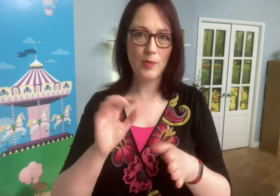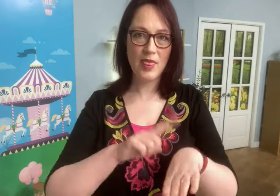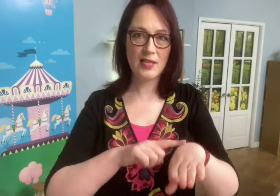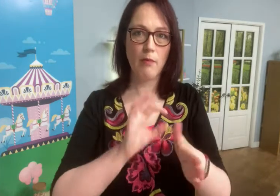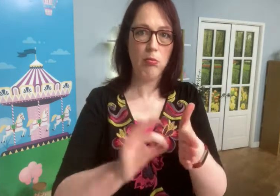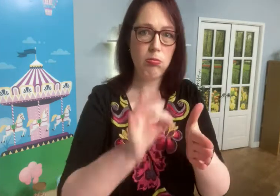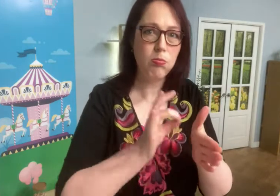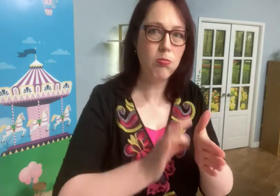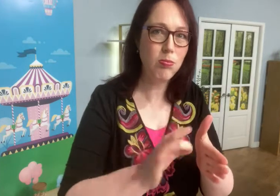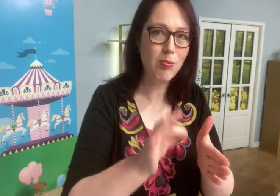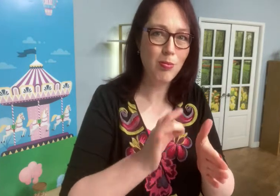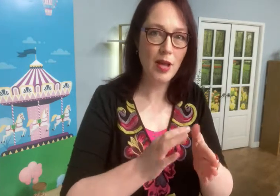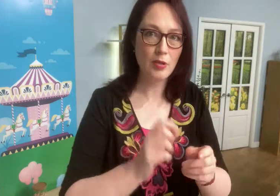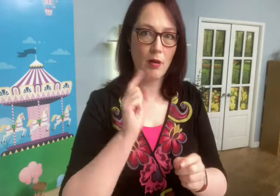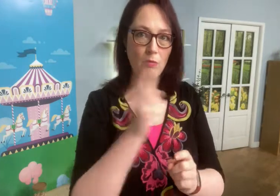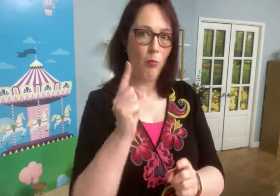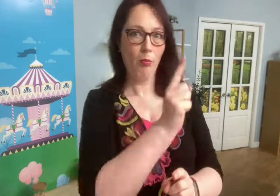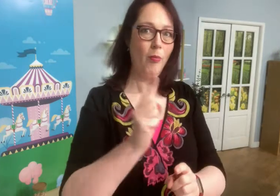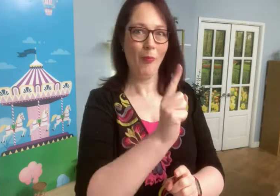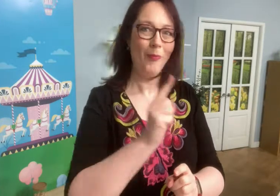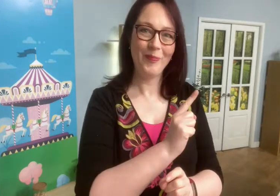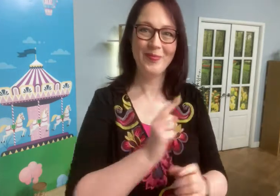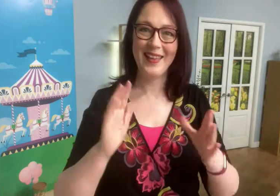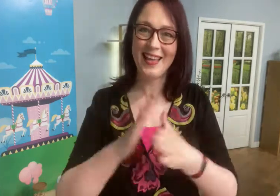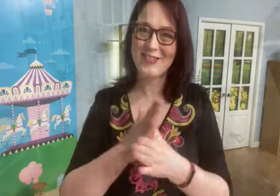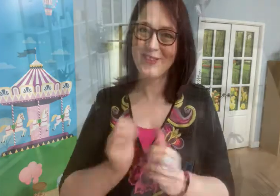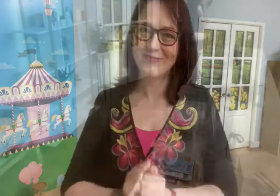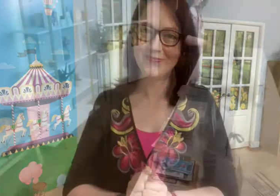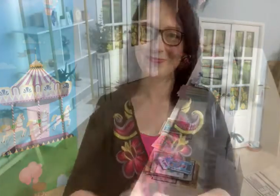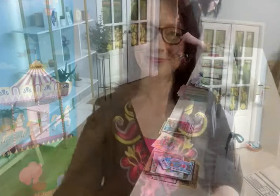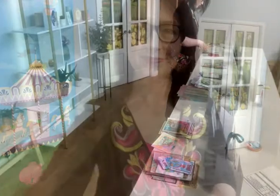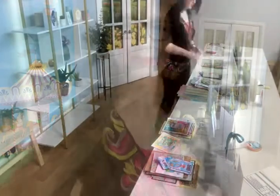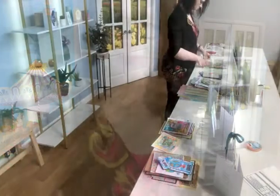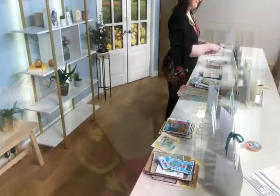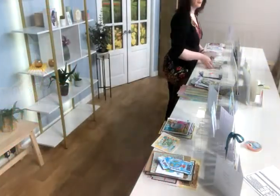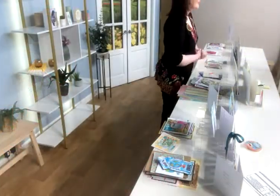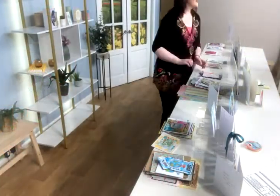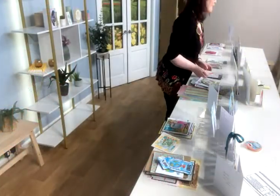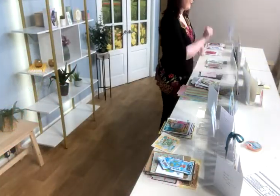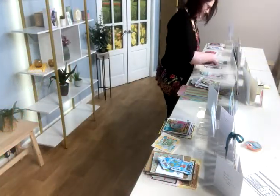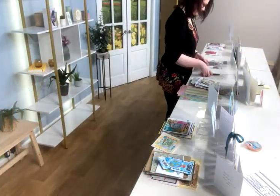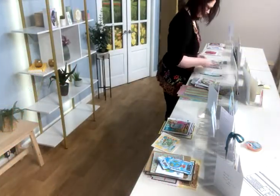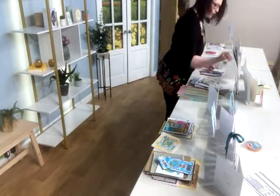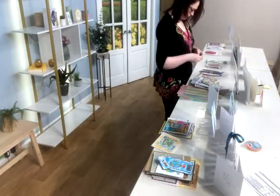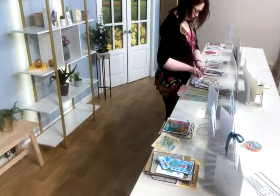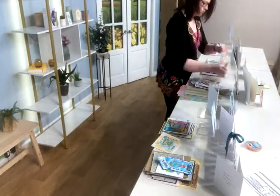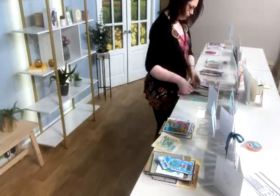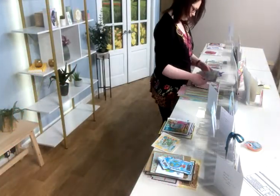going to do is just pop myself on time lapse, so it will be sped up video, and you can see me setting up and then getting my